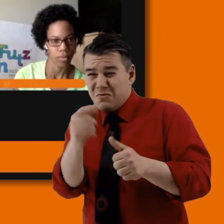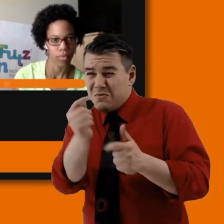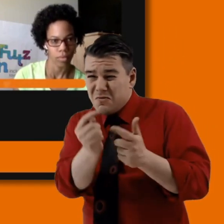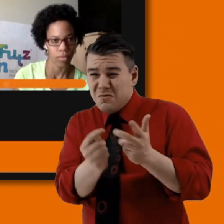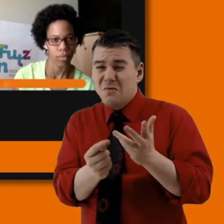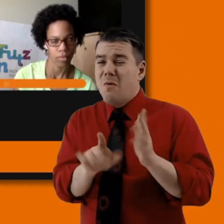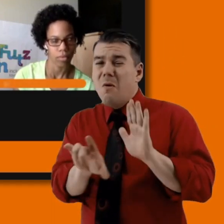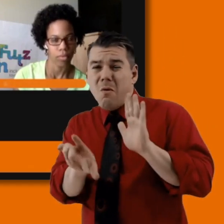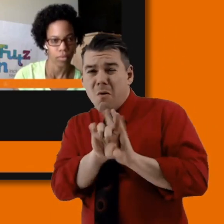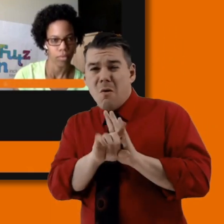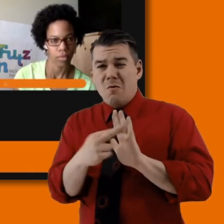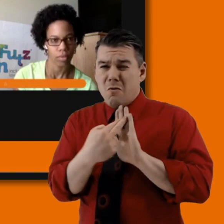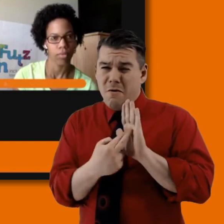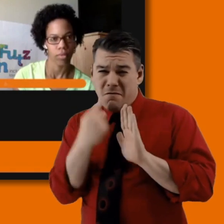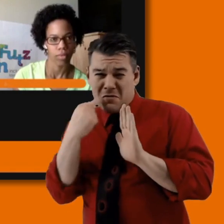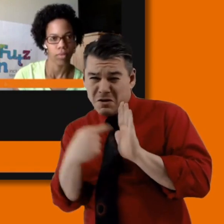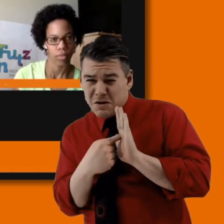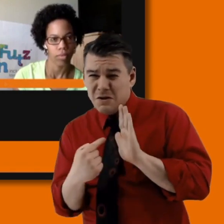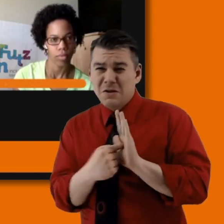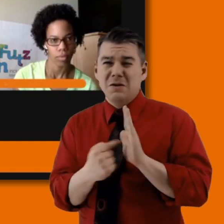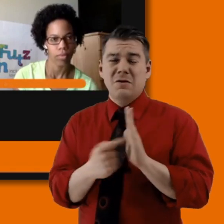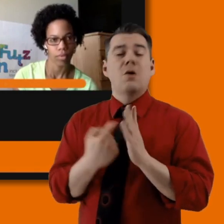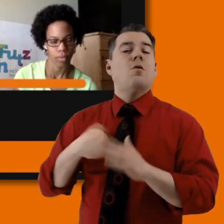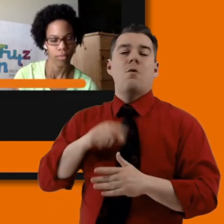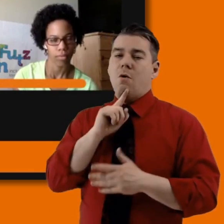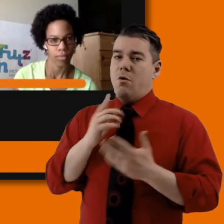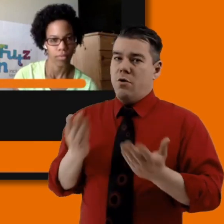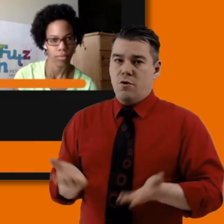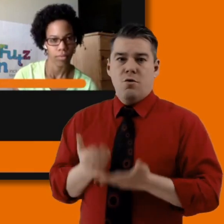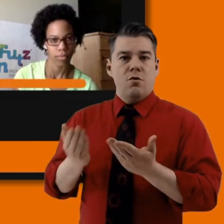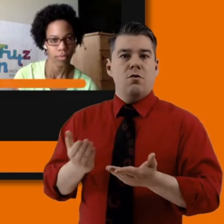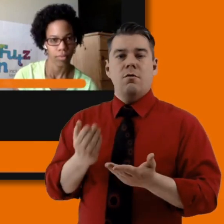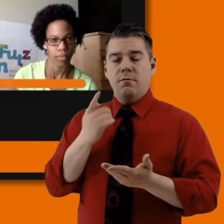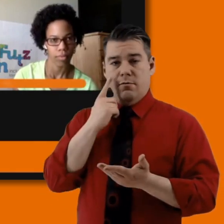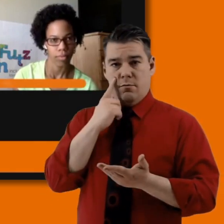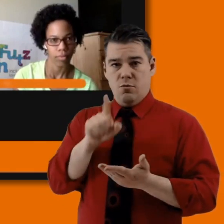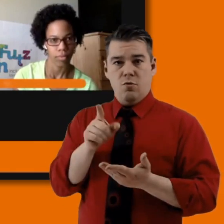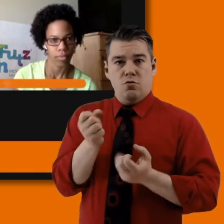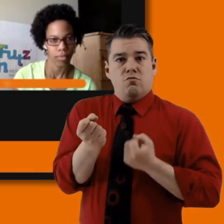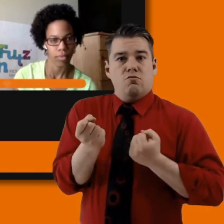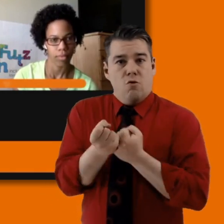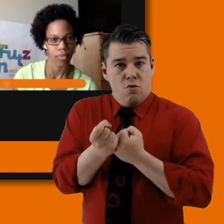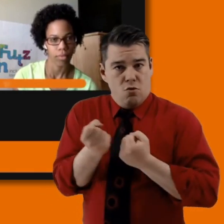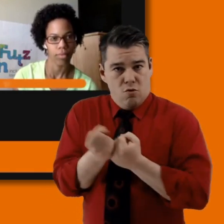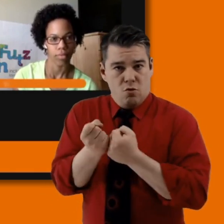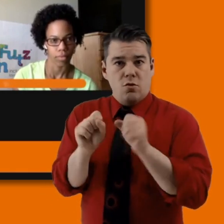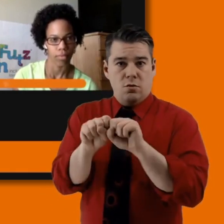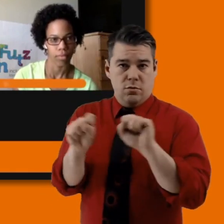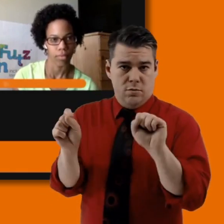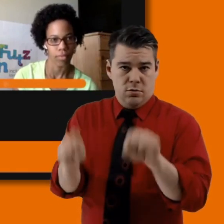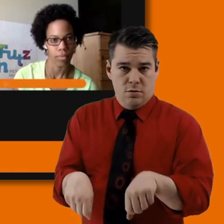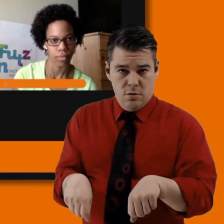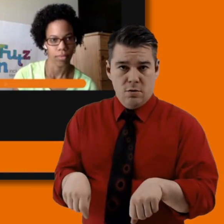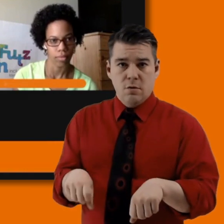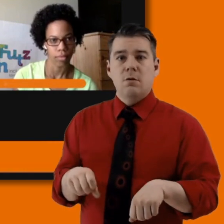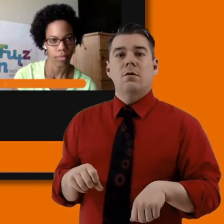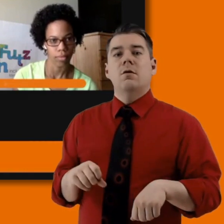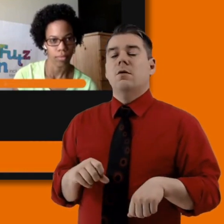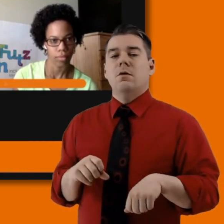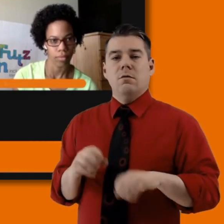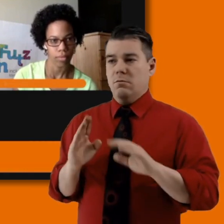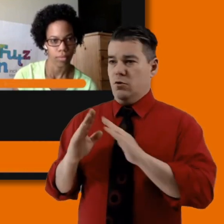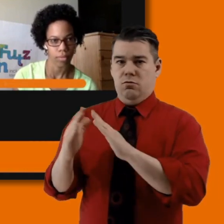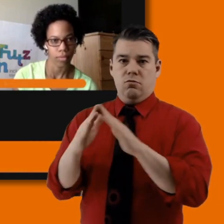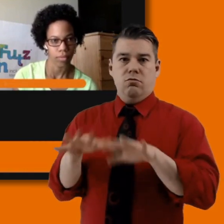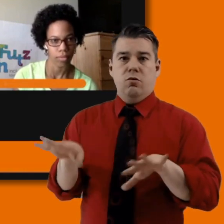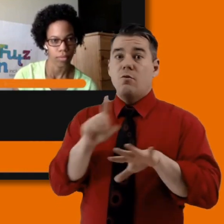are the laws and the rules for this? So we are just here as a support system and a community. I really do